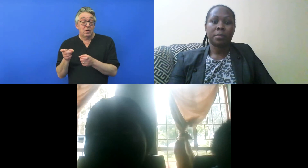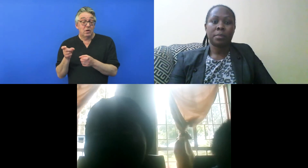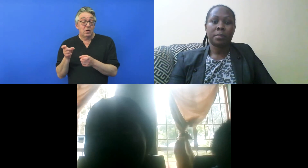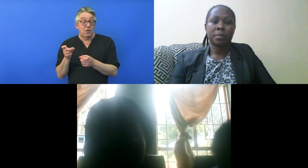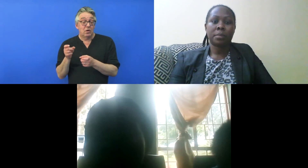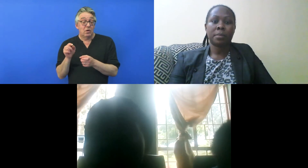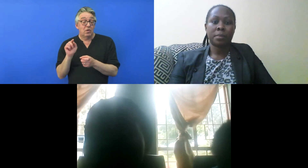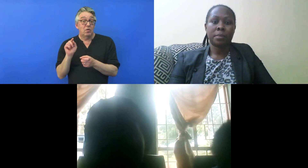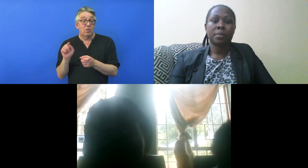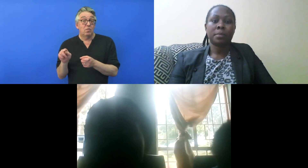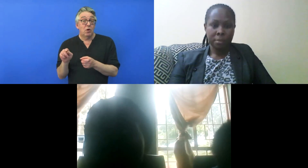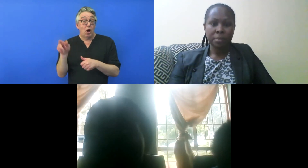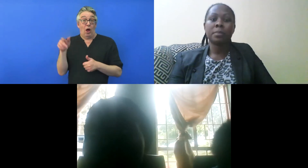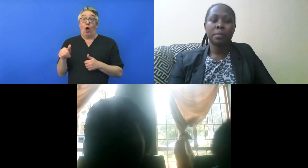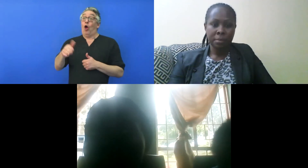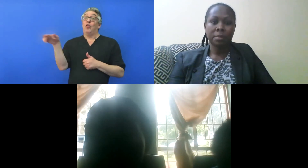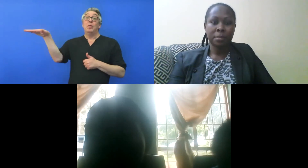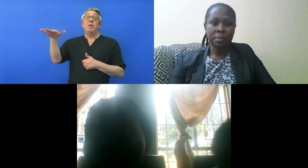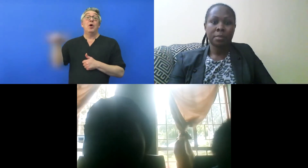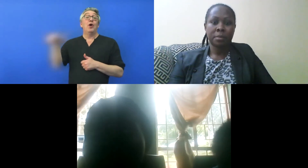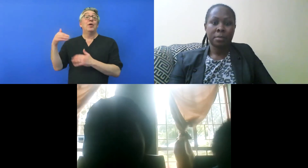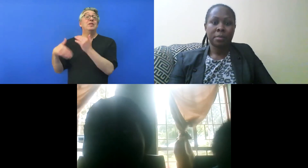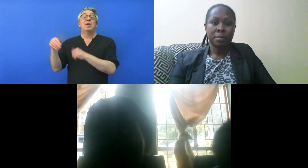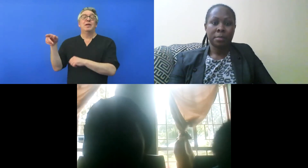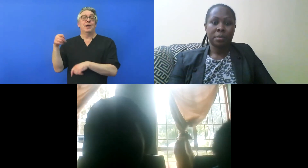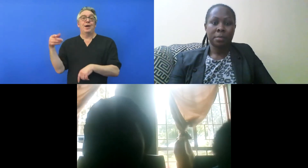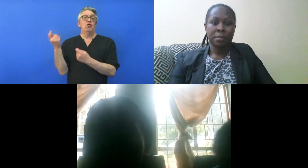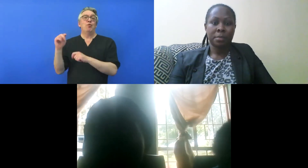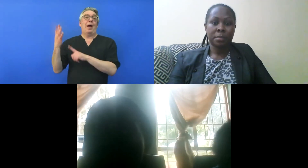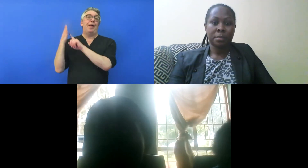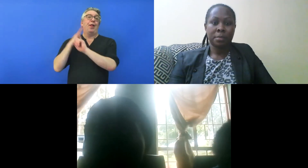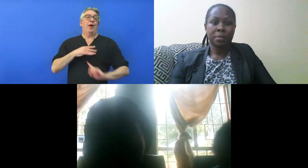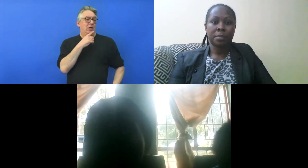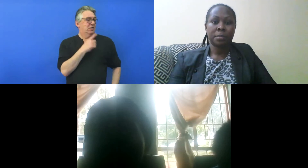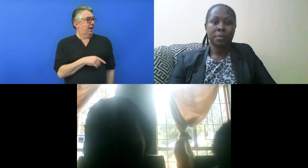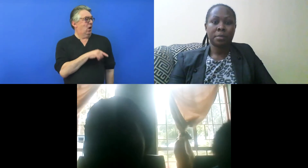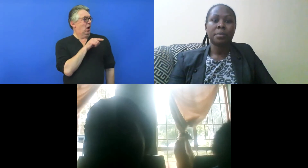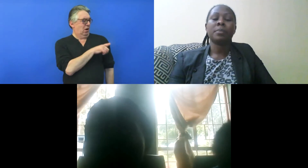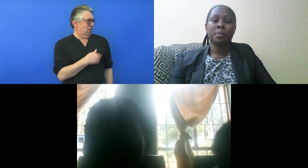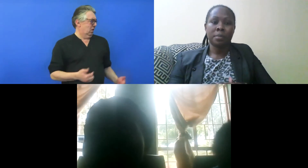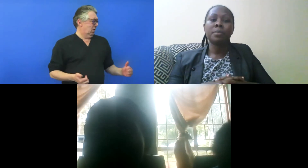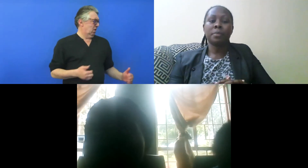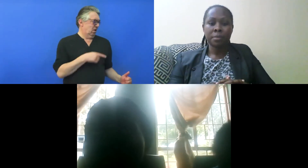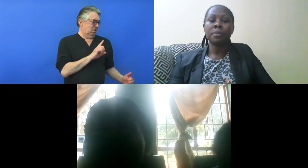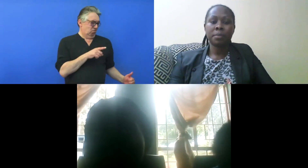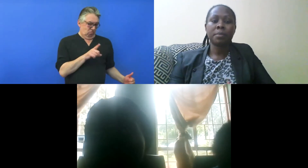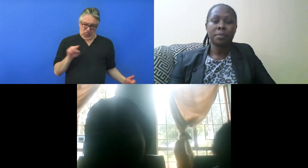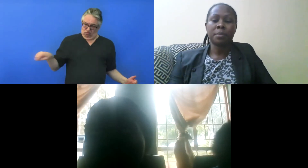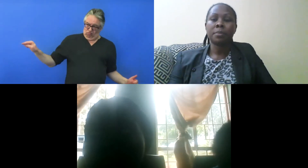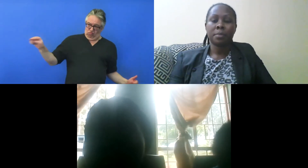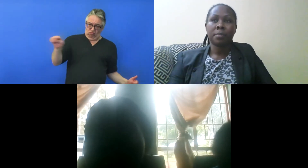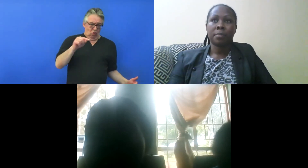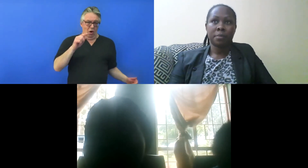me down, saying you cannot compete with these ones. They are able, they are men, they